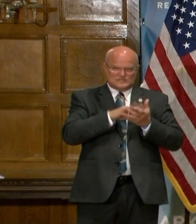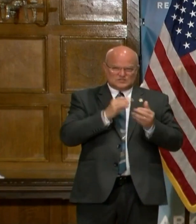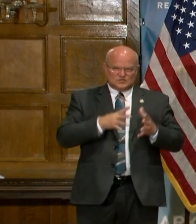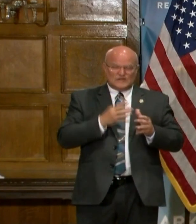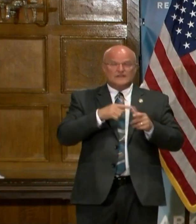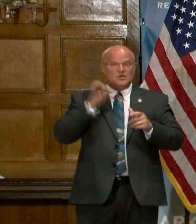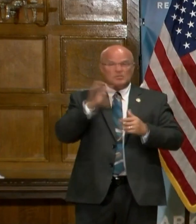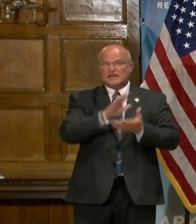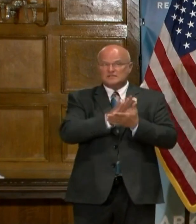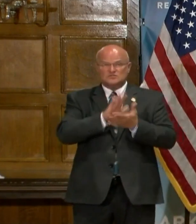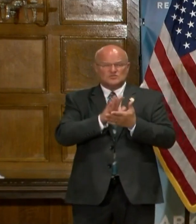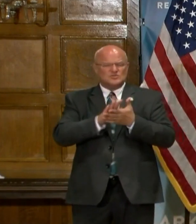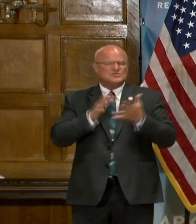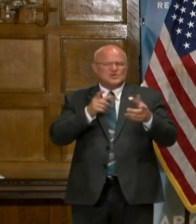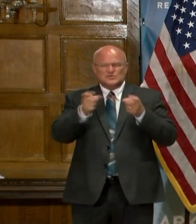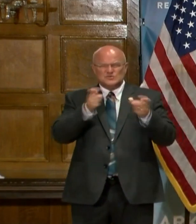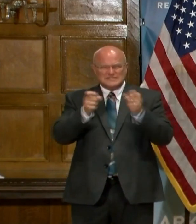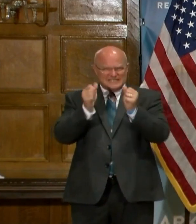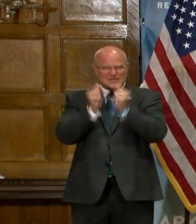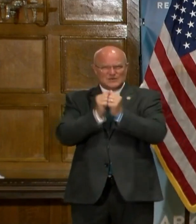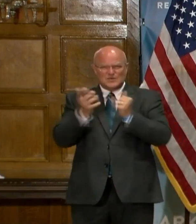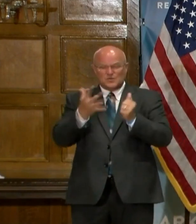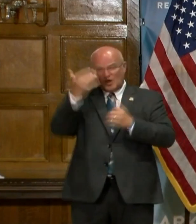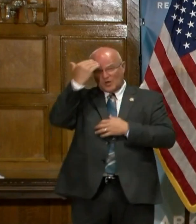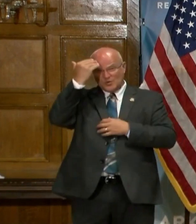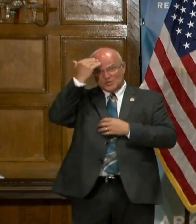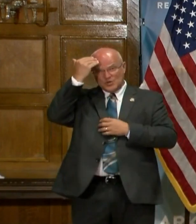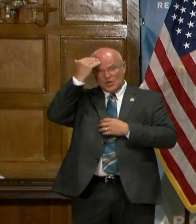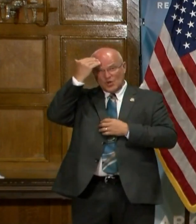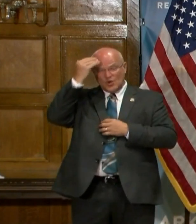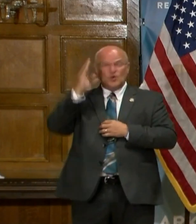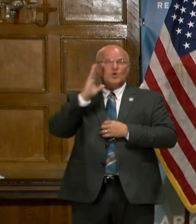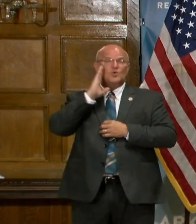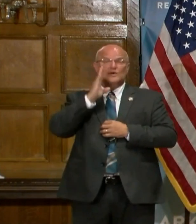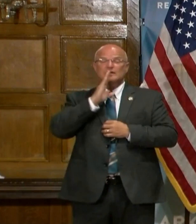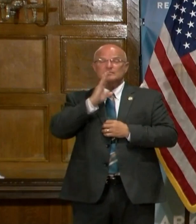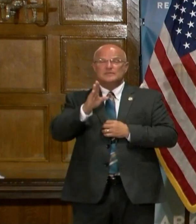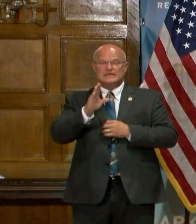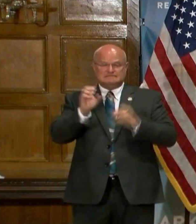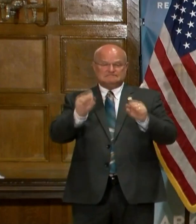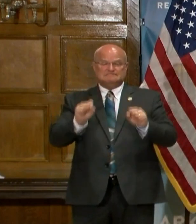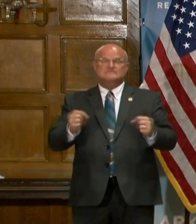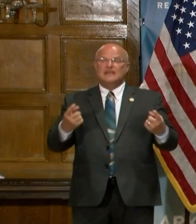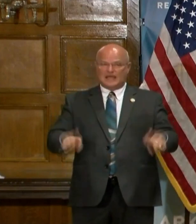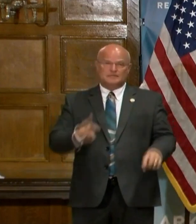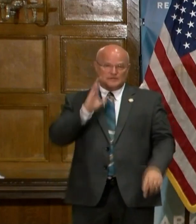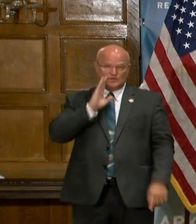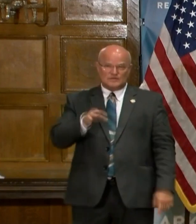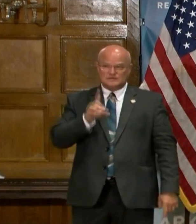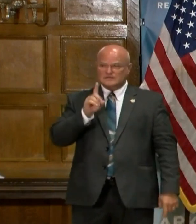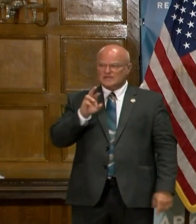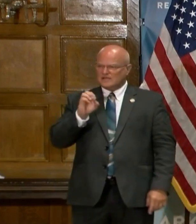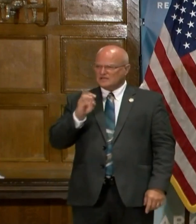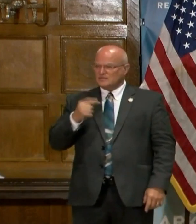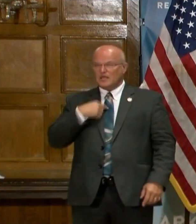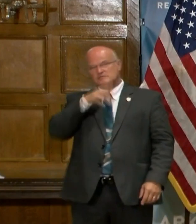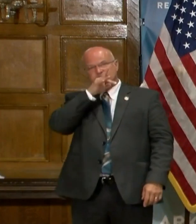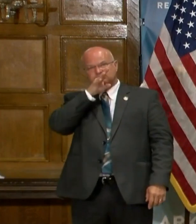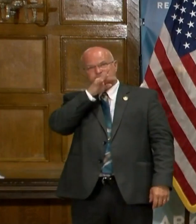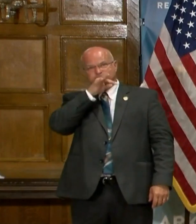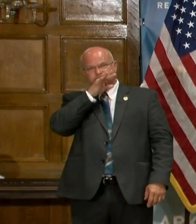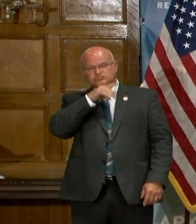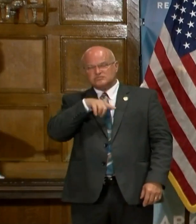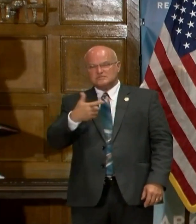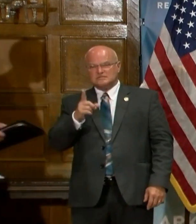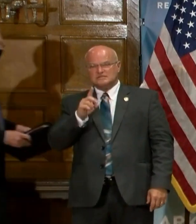day. And so you deal with what we know is going to be inevitable to happen. Dr. Smith, I've been talking a long